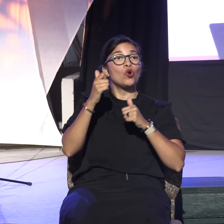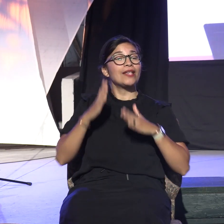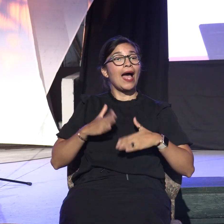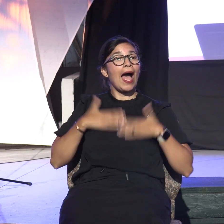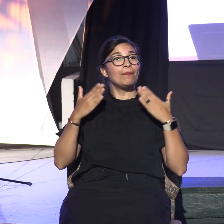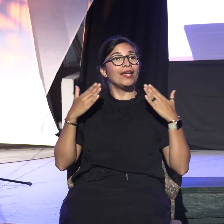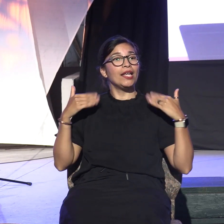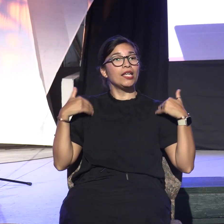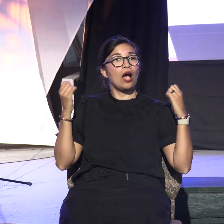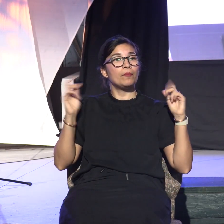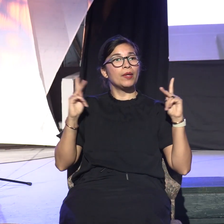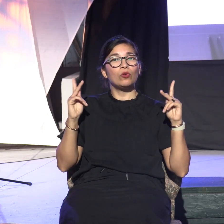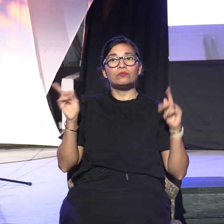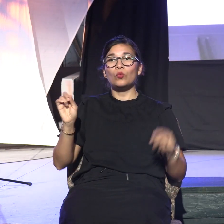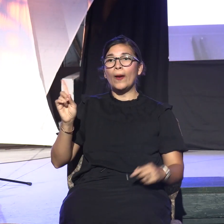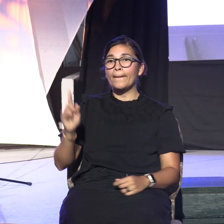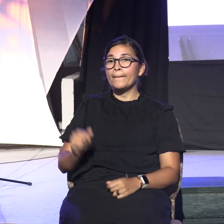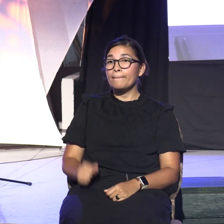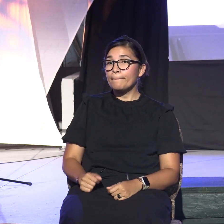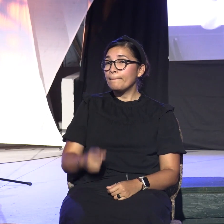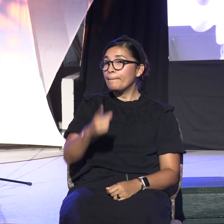with the happiest kids?